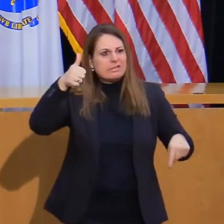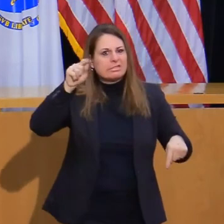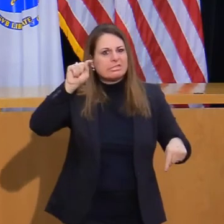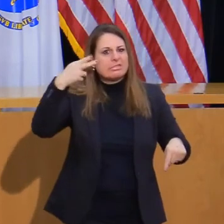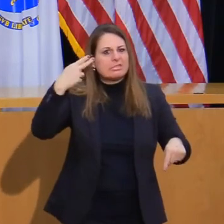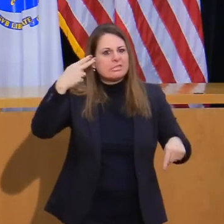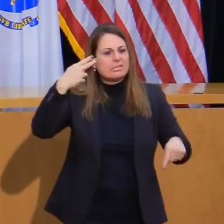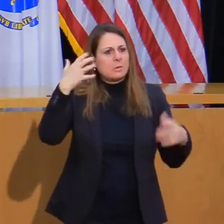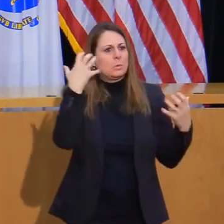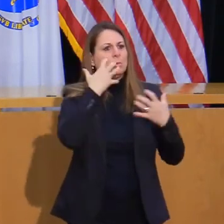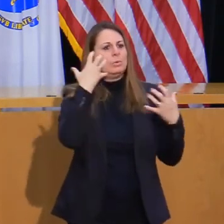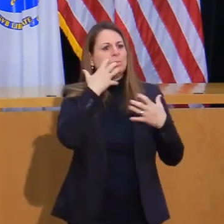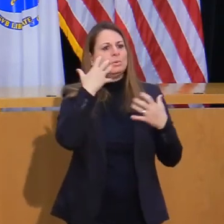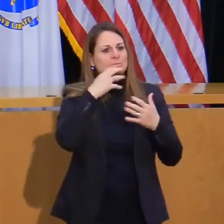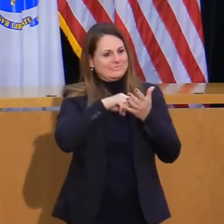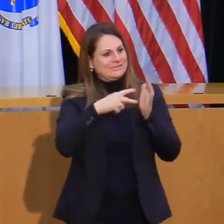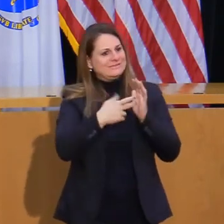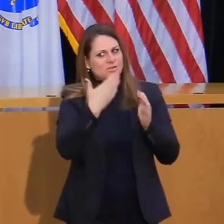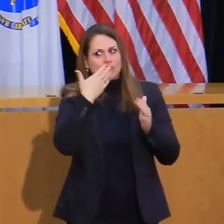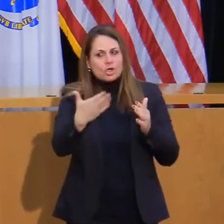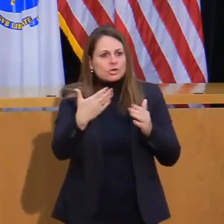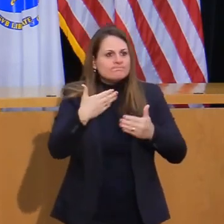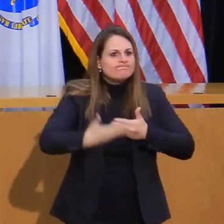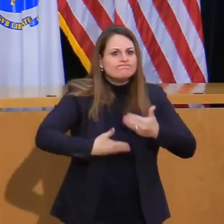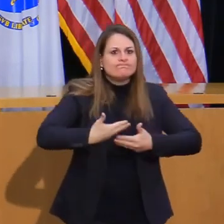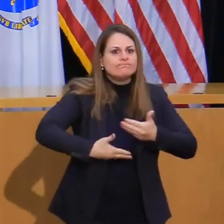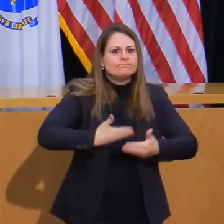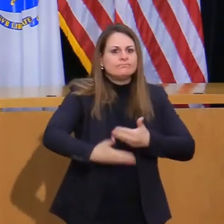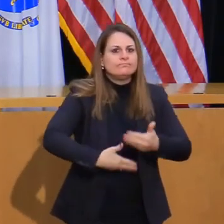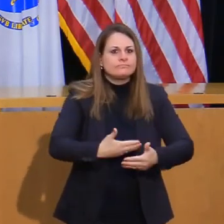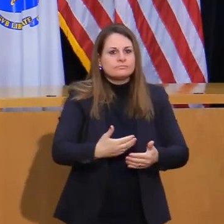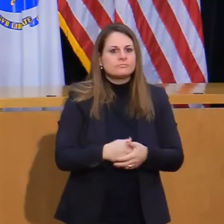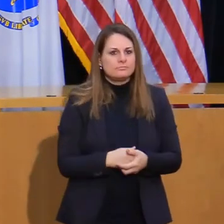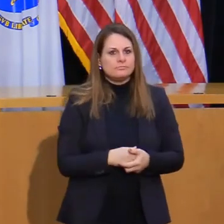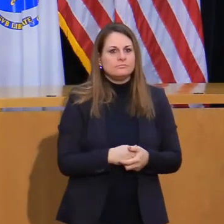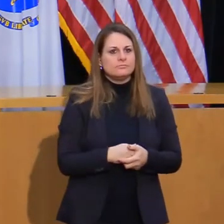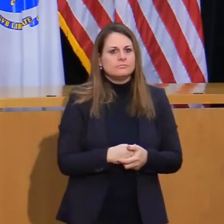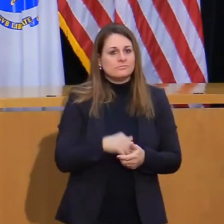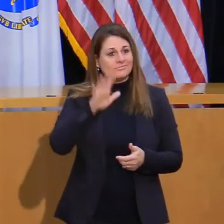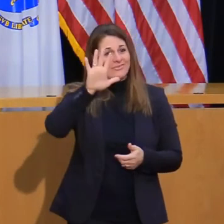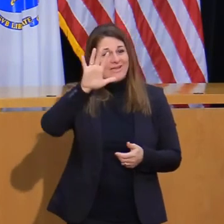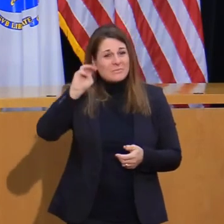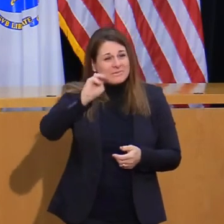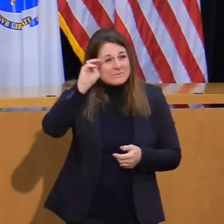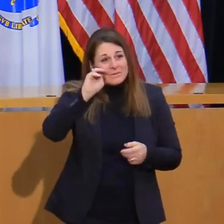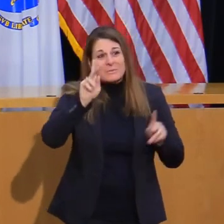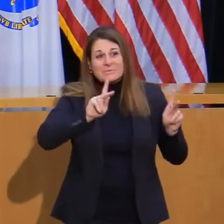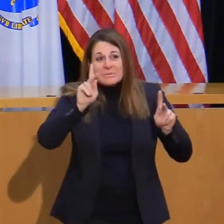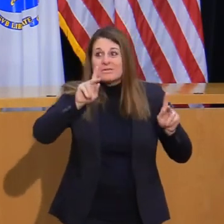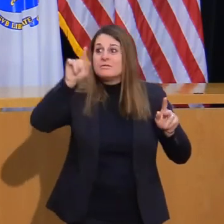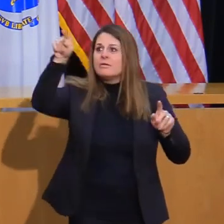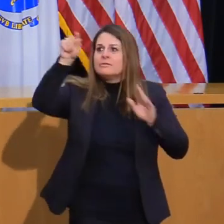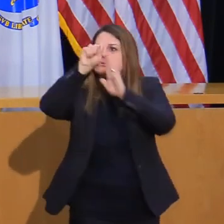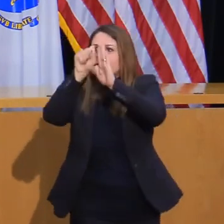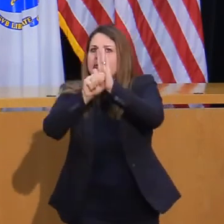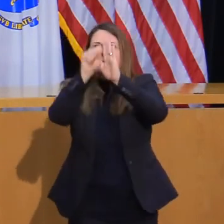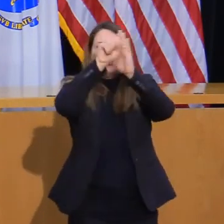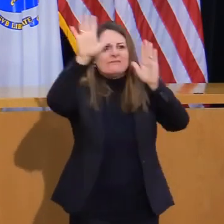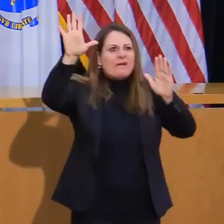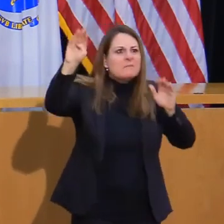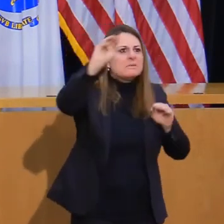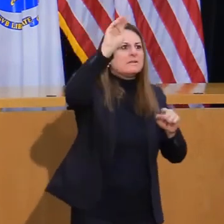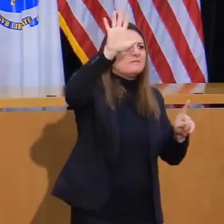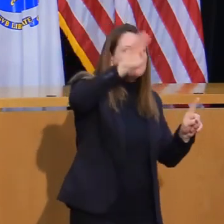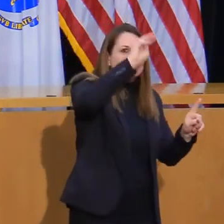more than 5 million people. According to Bloomberg's vaccine data, Massachusetts is the first large state in the country